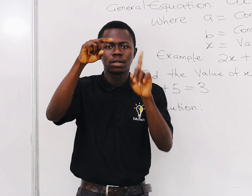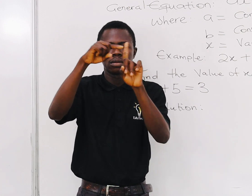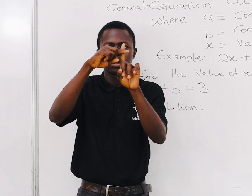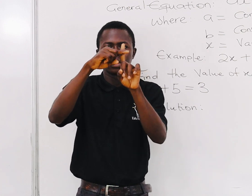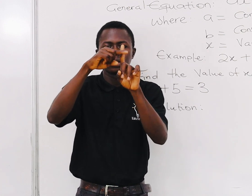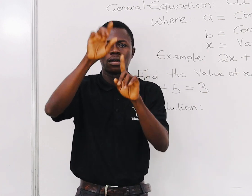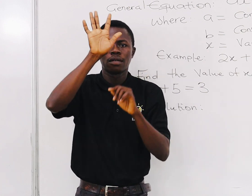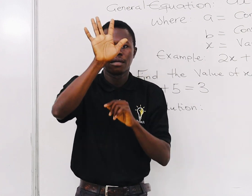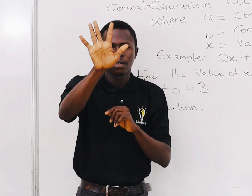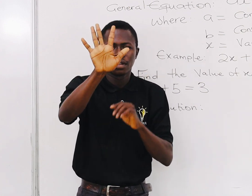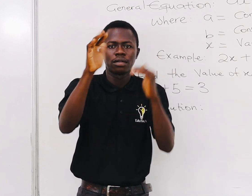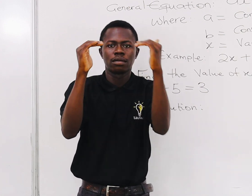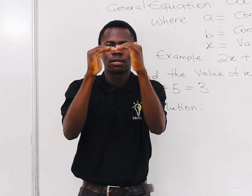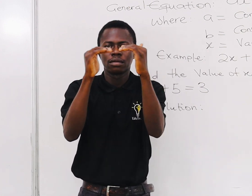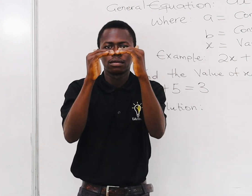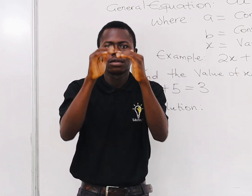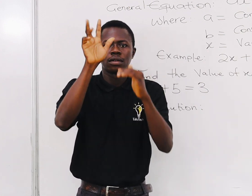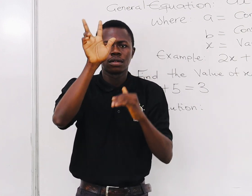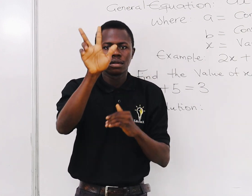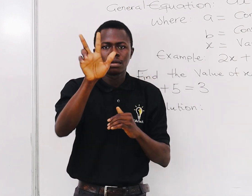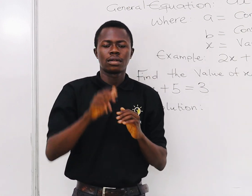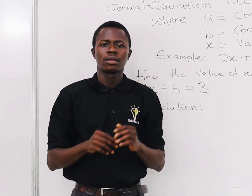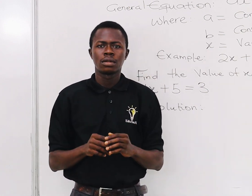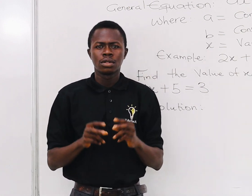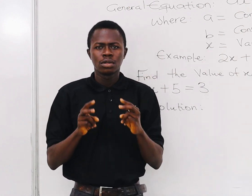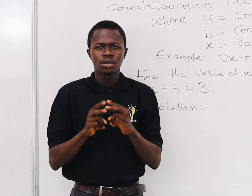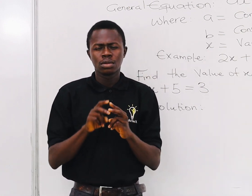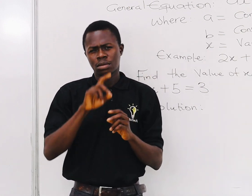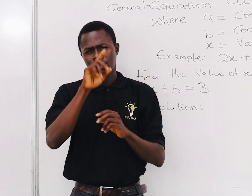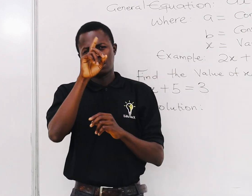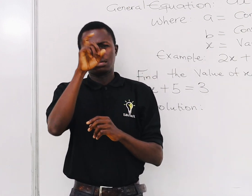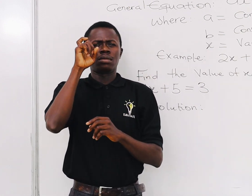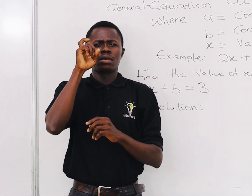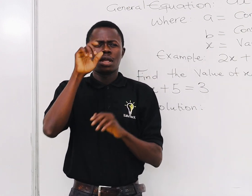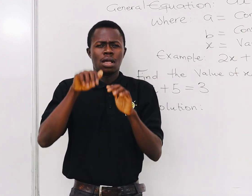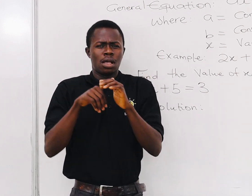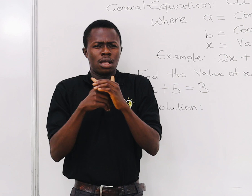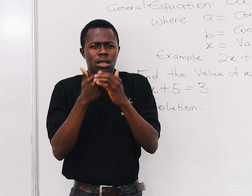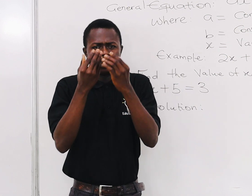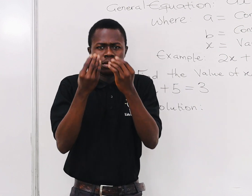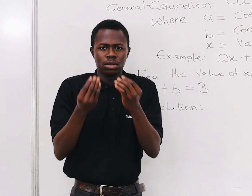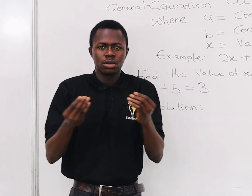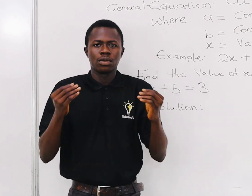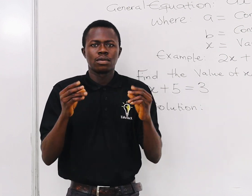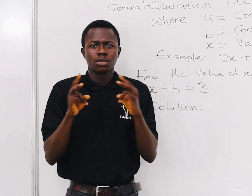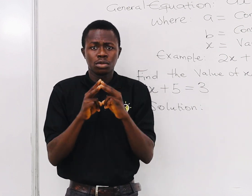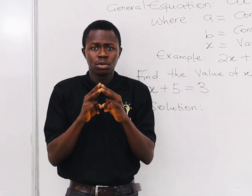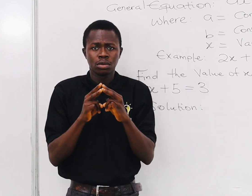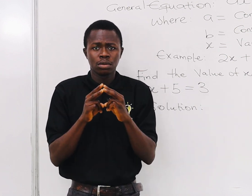4x plus 5 equals 3. So then a question, how do